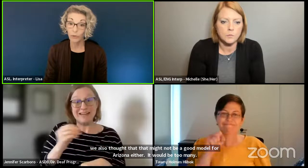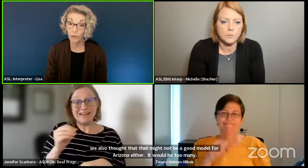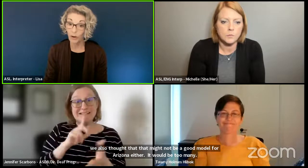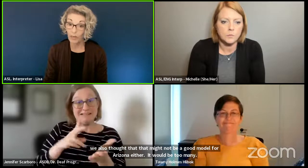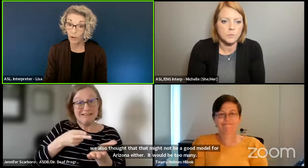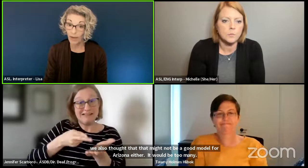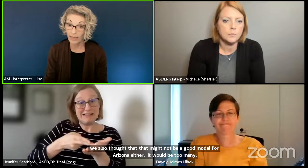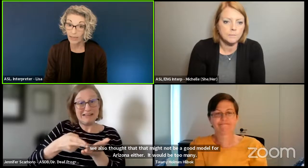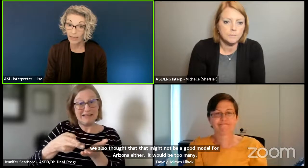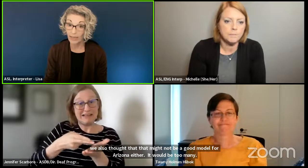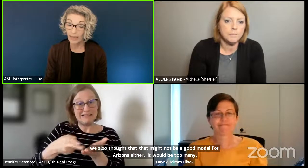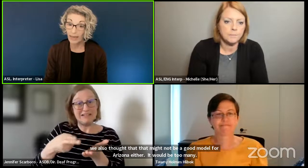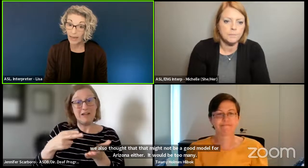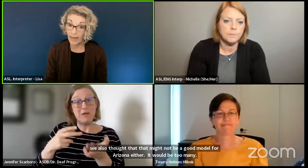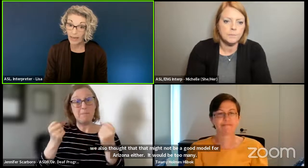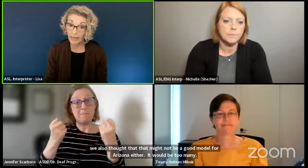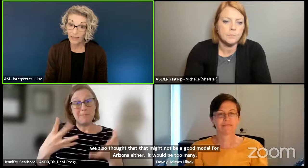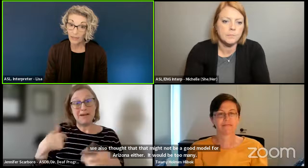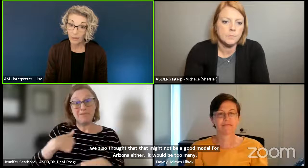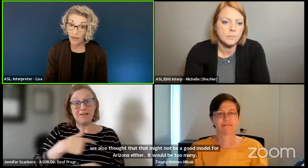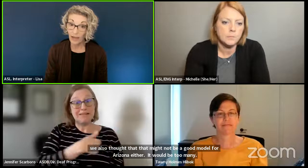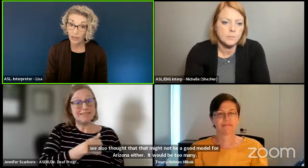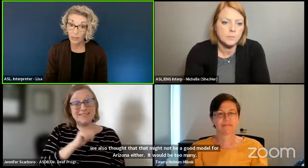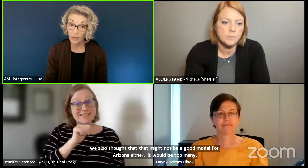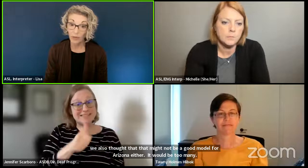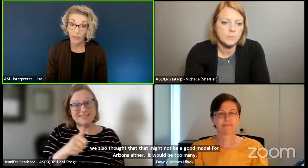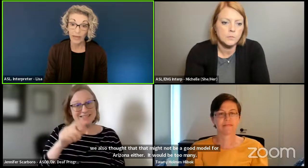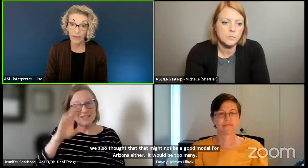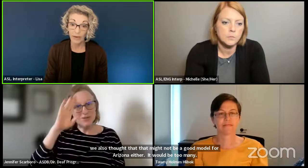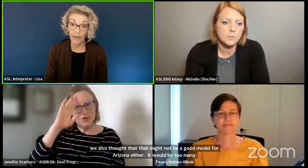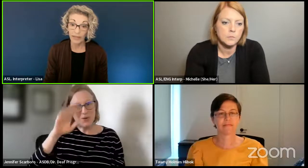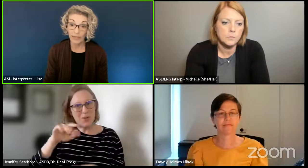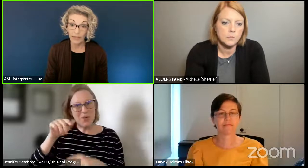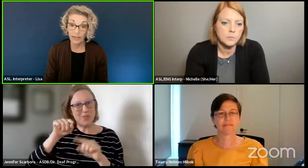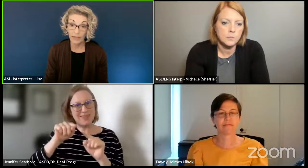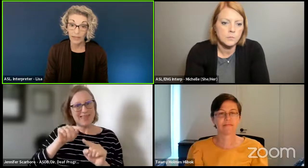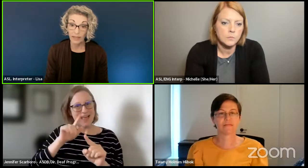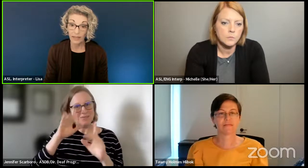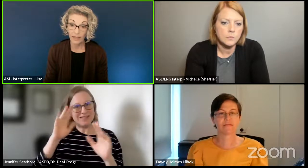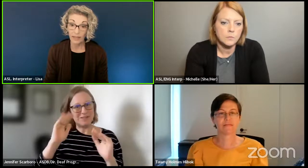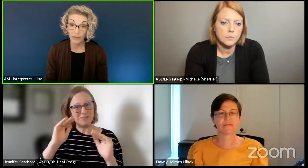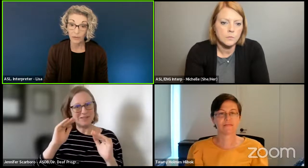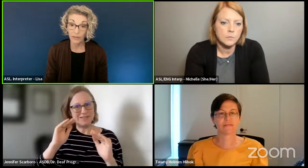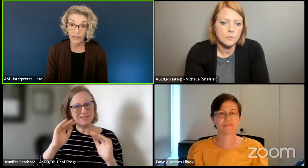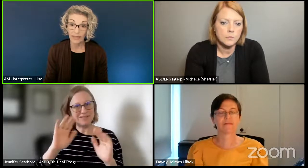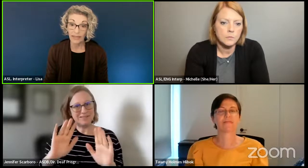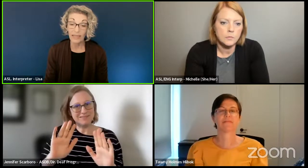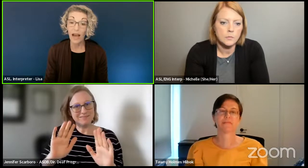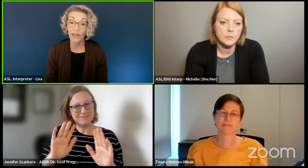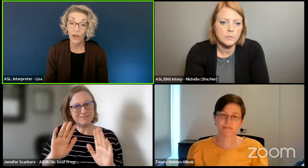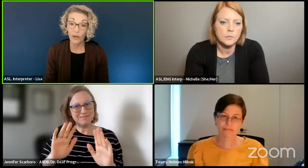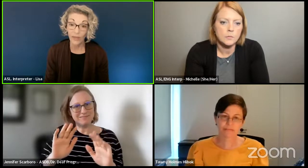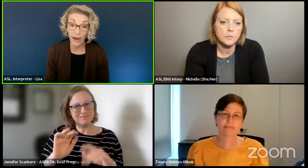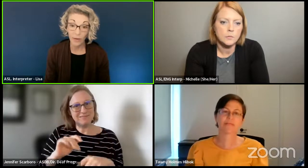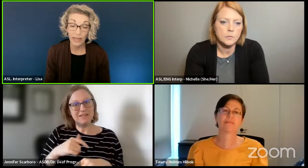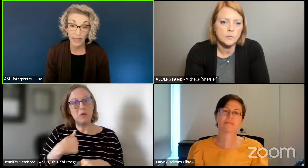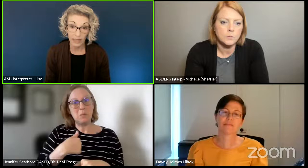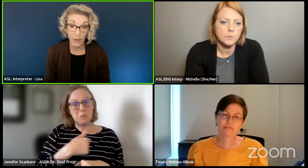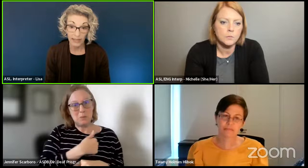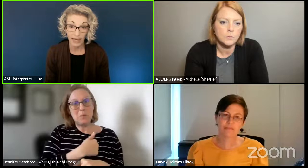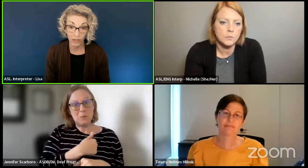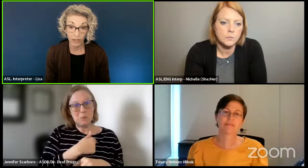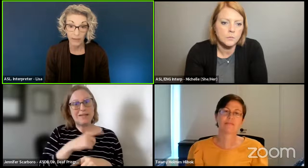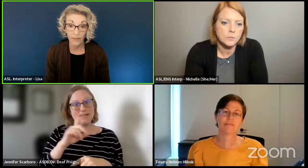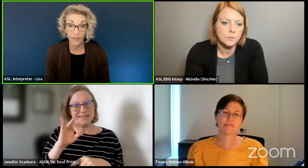birth through 21. And to be honest with you, many of us really did not know that that was